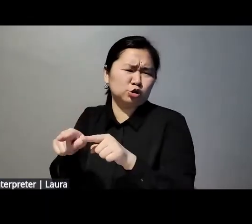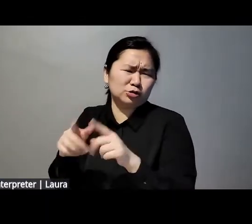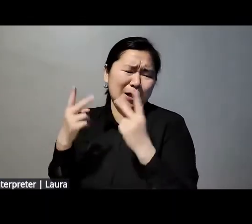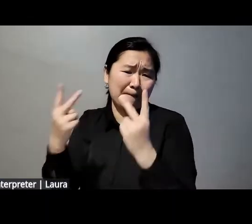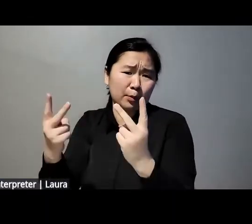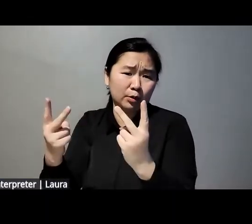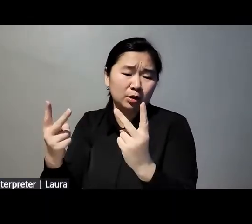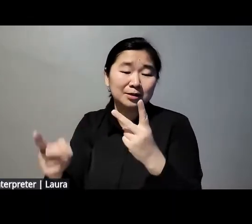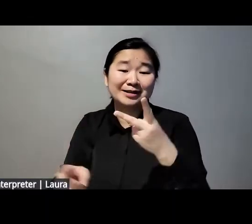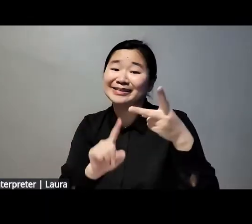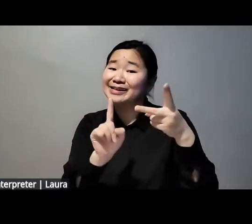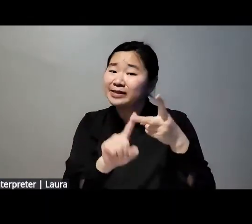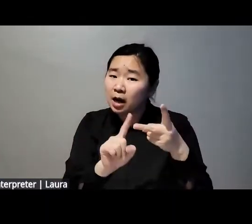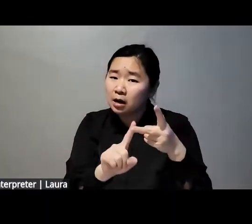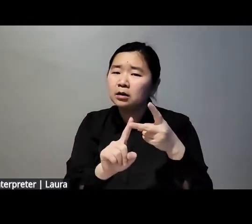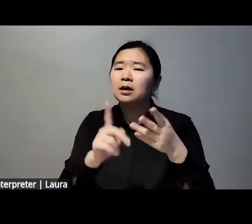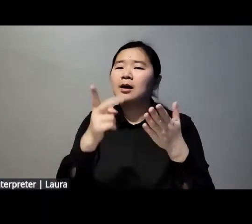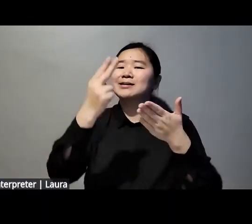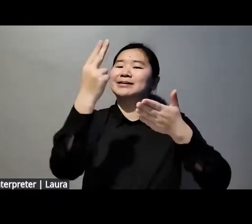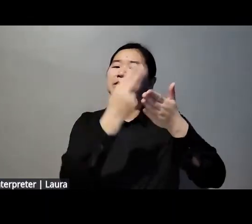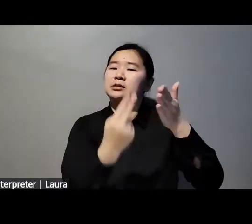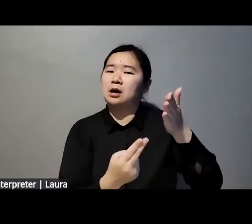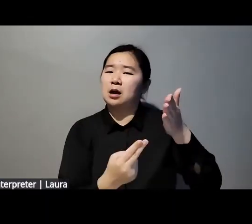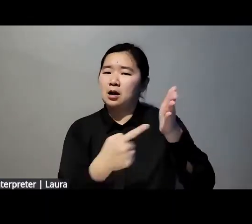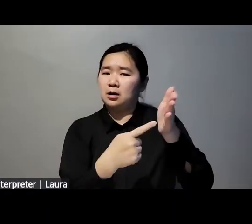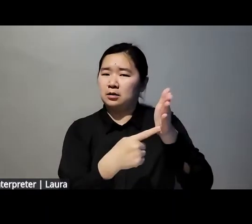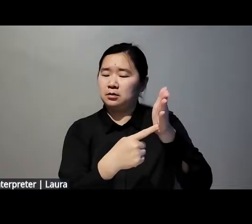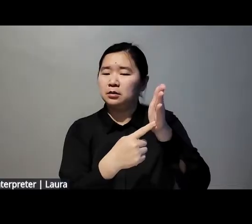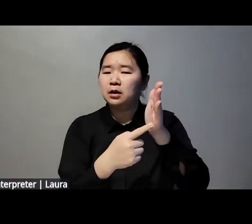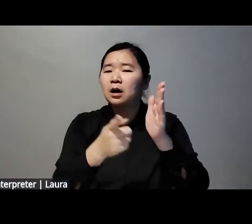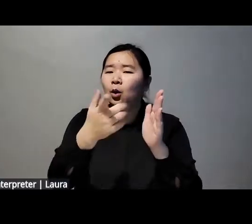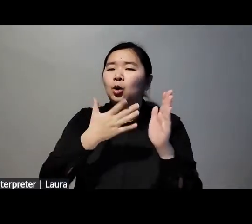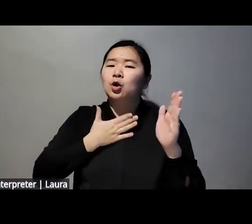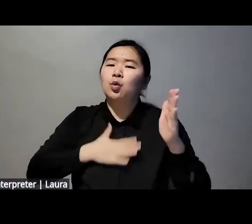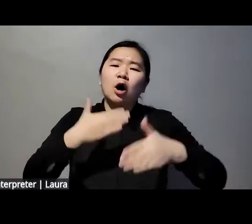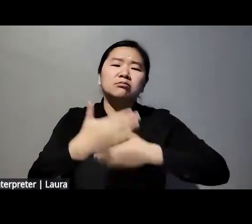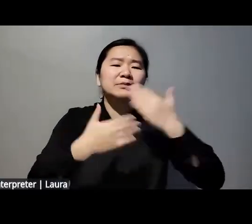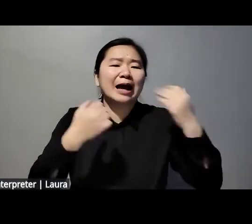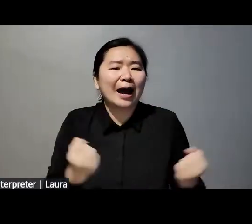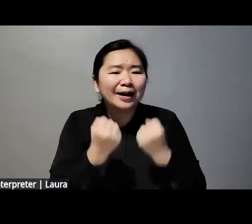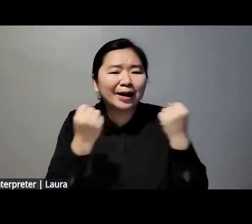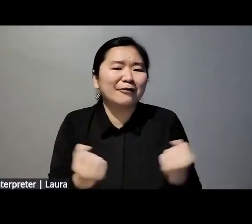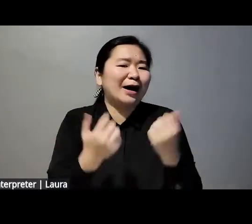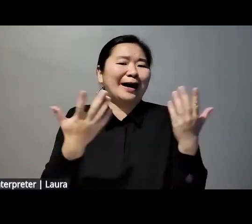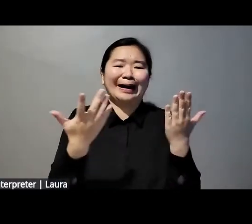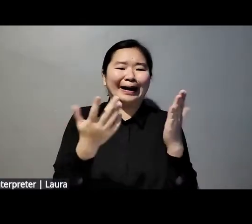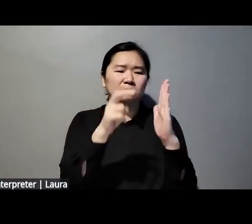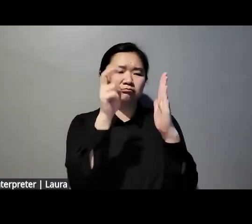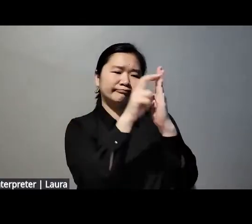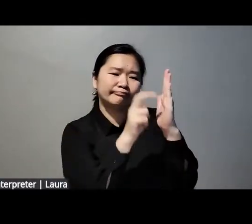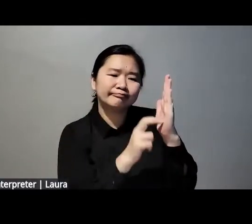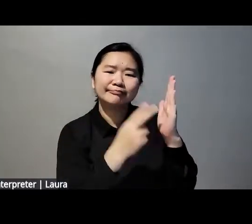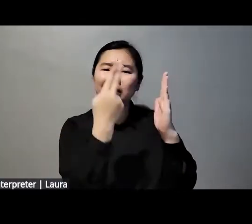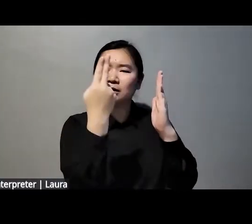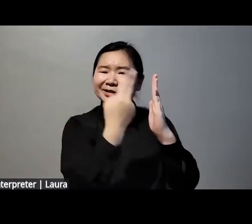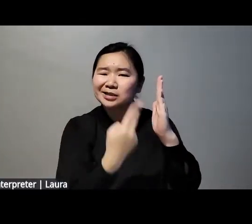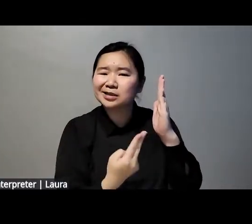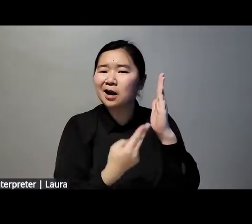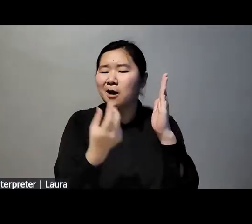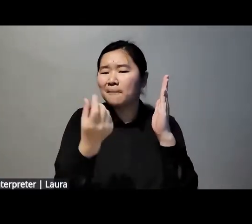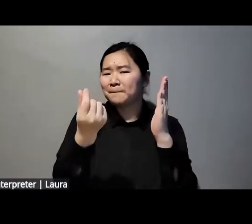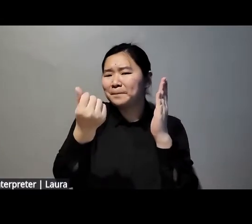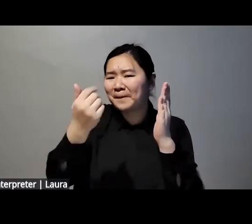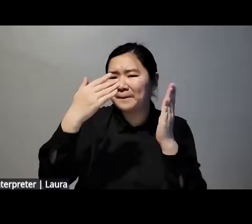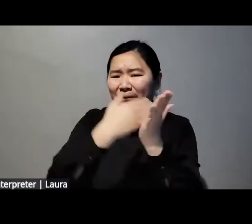is that kind of barrier is what we can overcome if we budget with flexibility to ensure that the